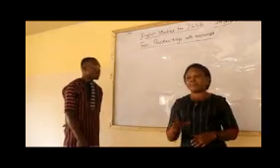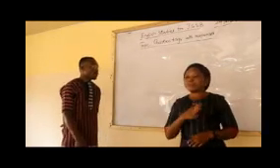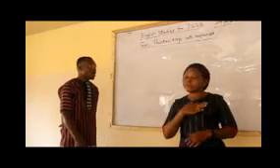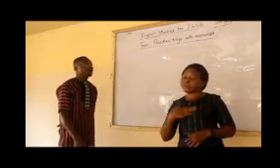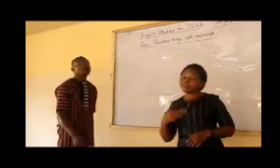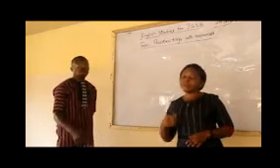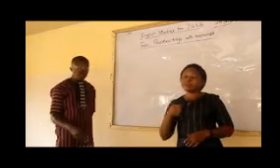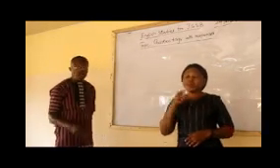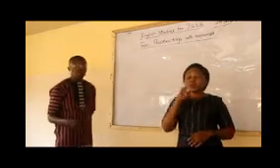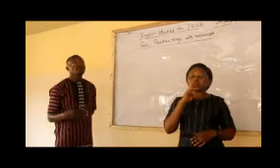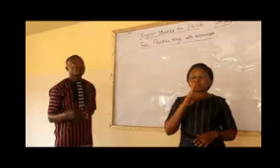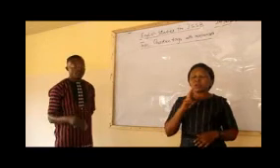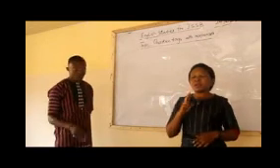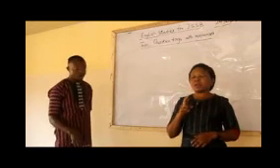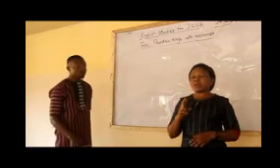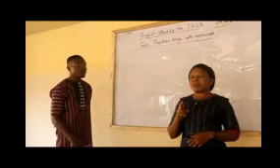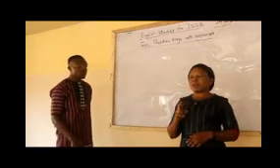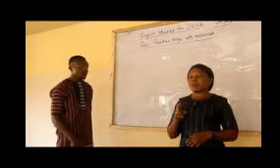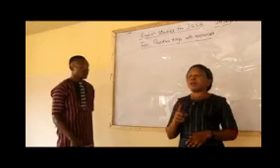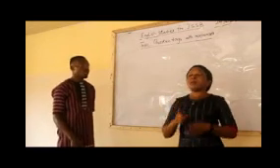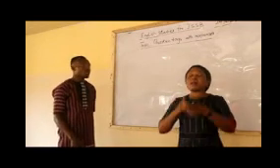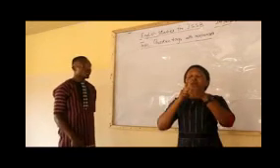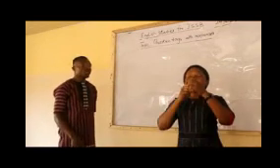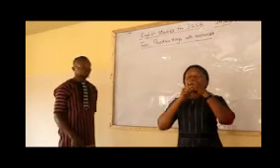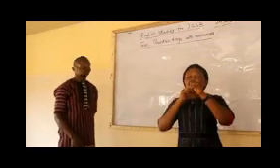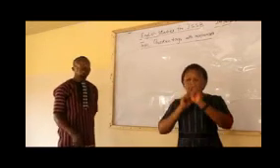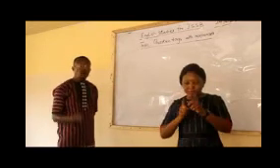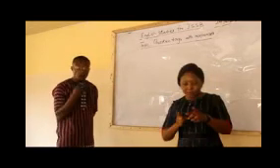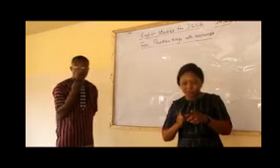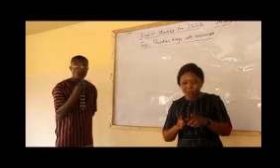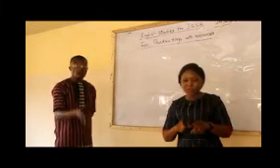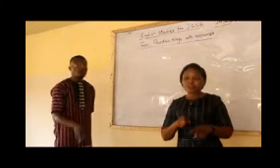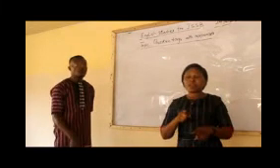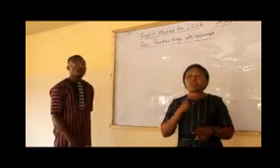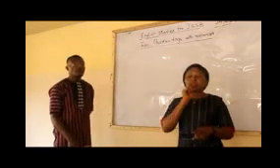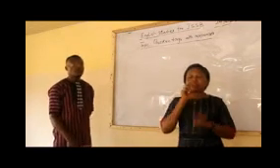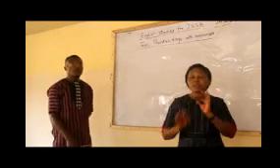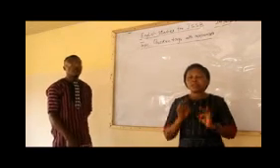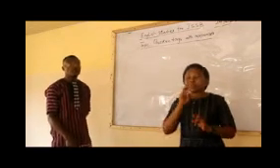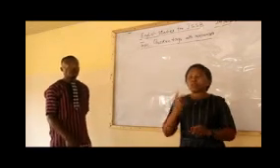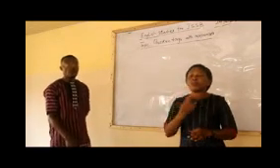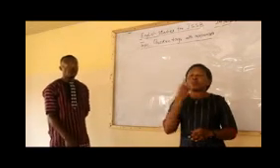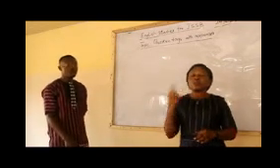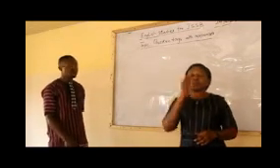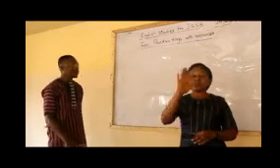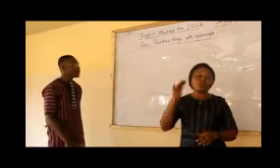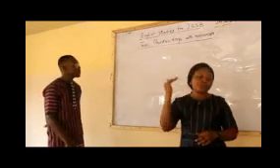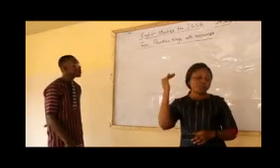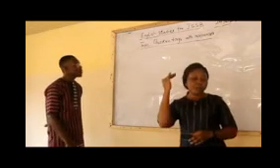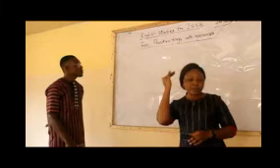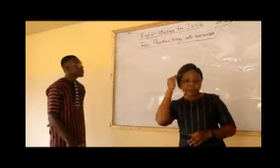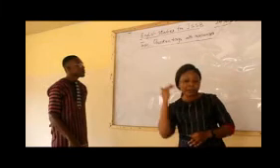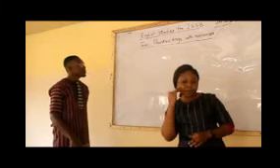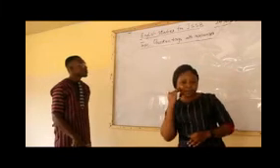and as you are nodding your head, you are saying no verbally. It is confusing.